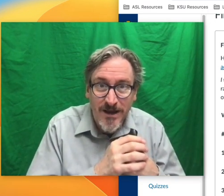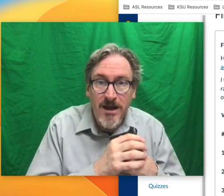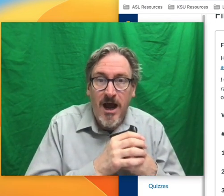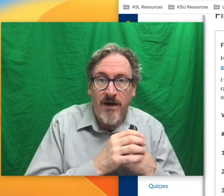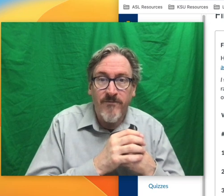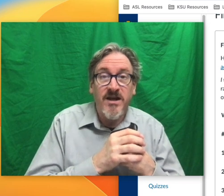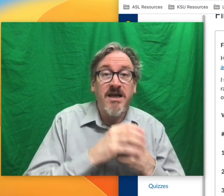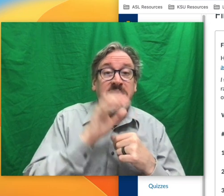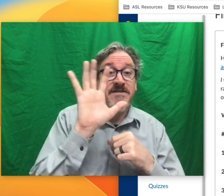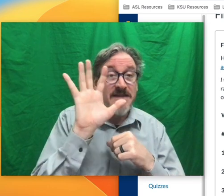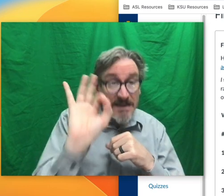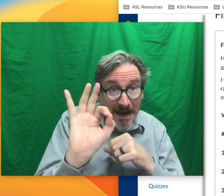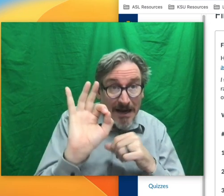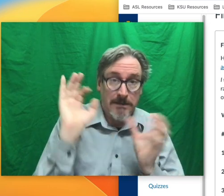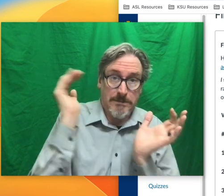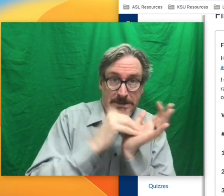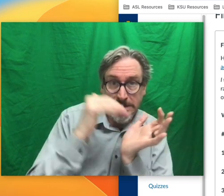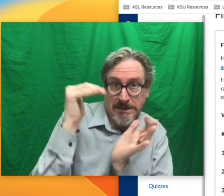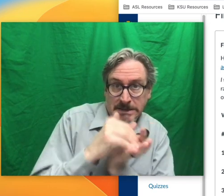Okay. Um,